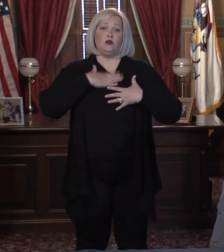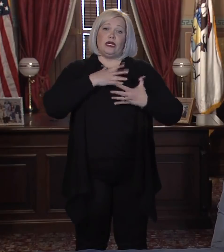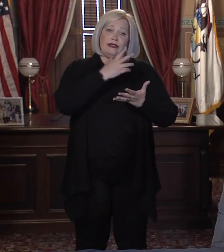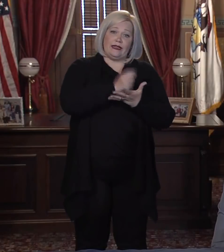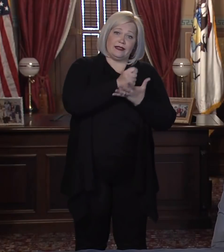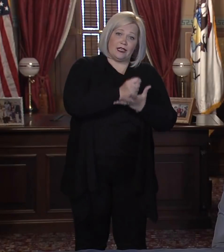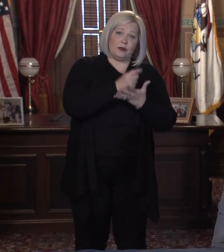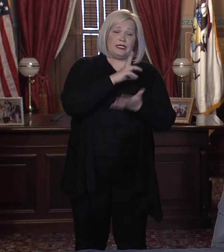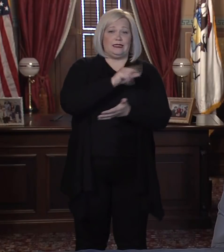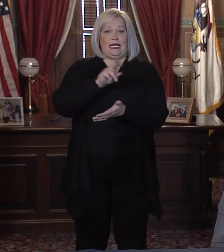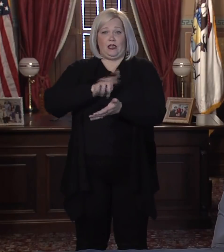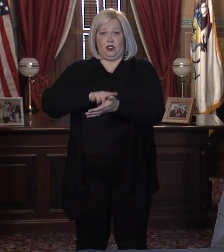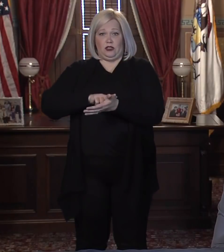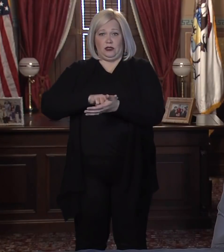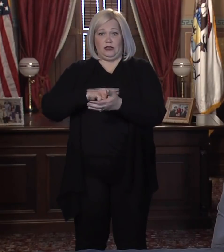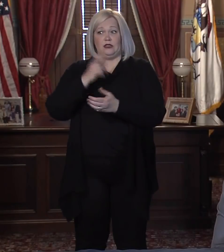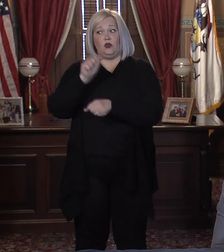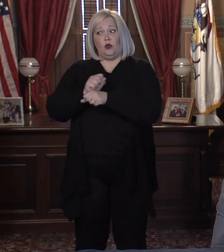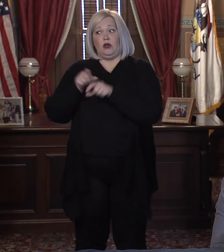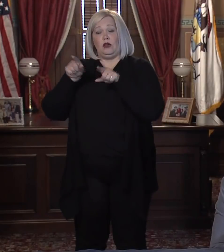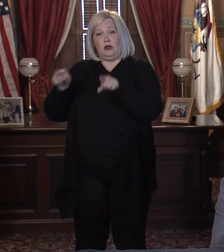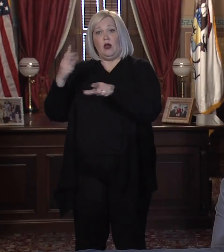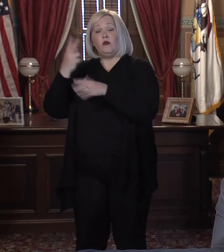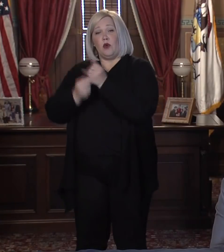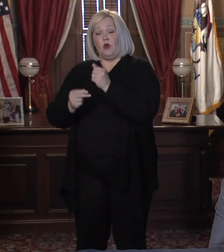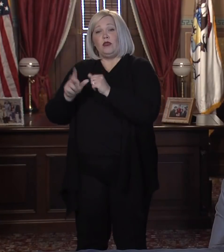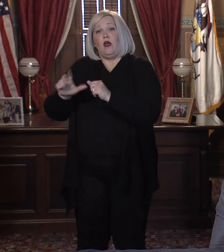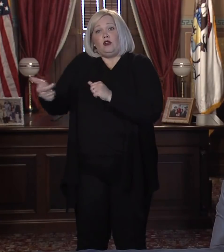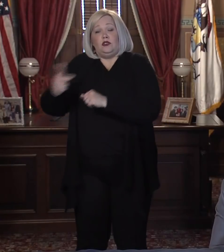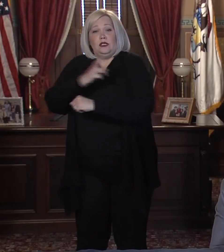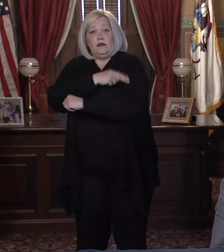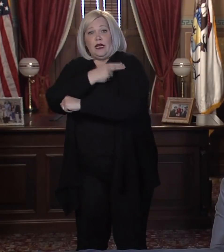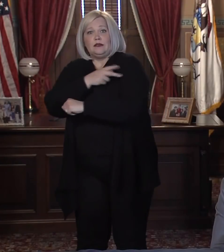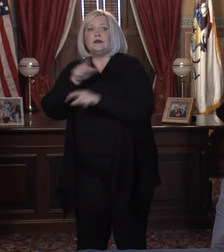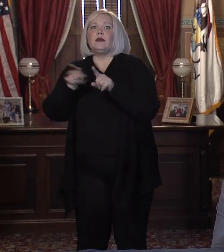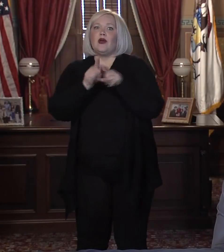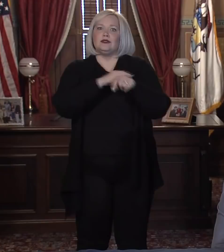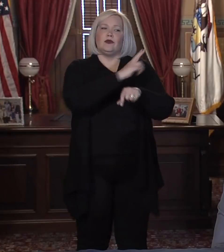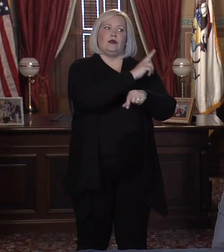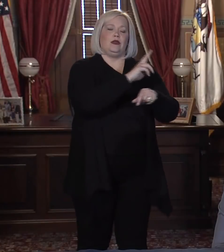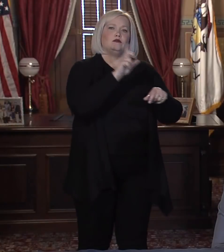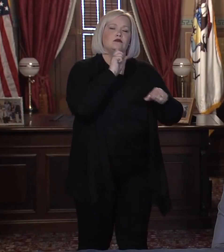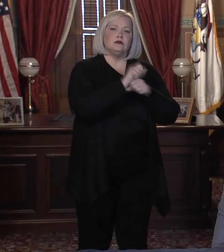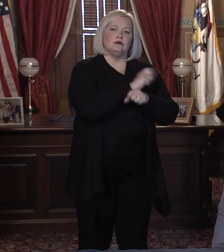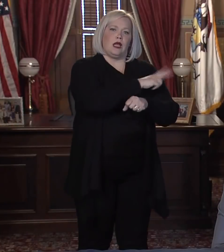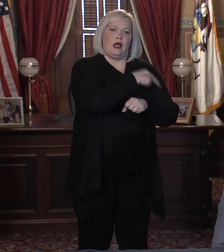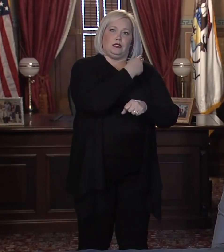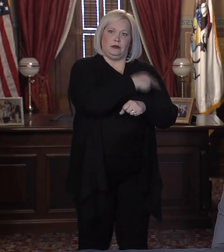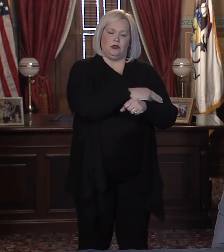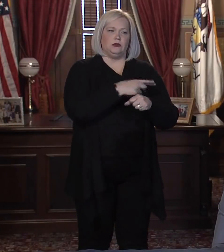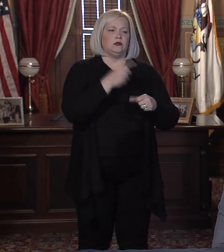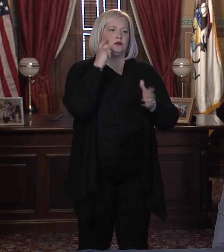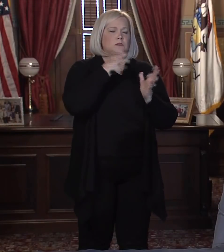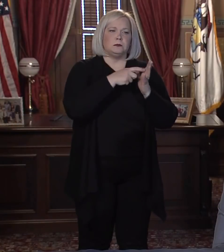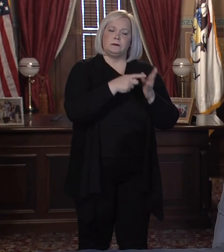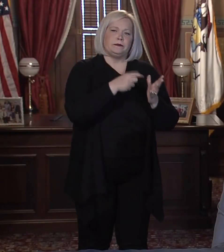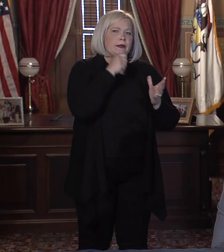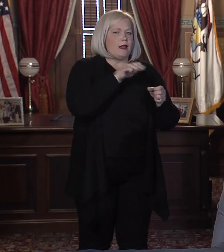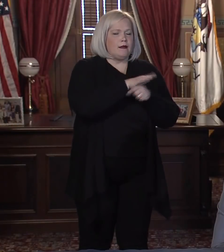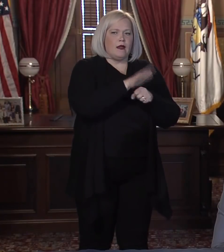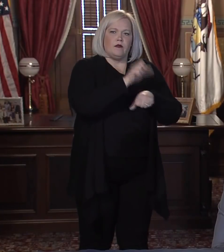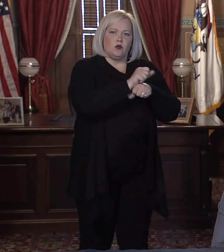to work not only at those facilities, but also our hospitals who are really feeling the surge from this increase in